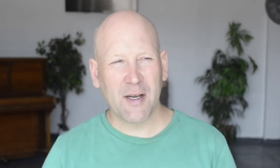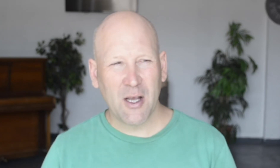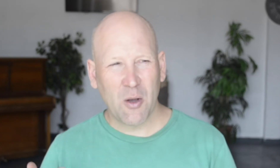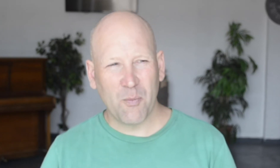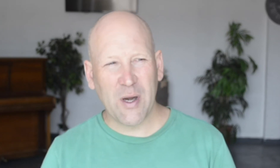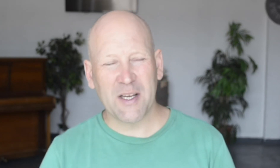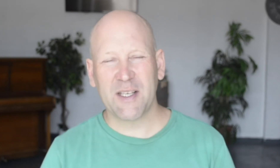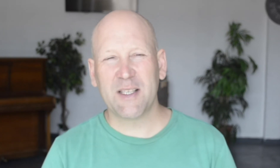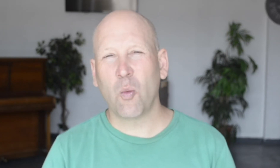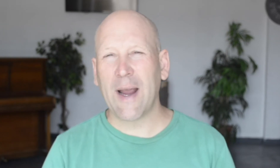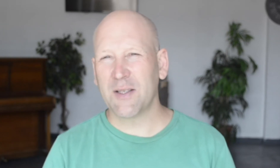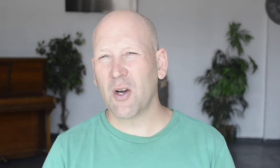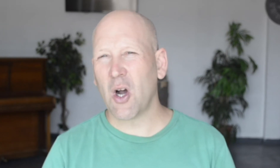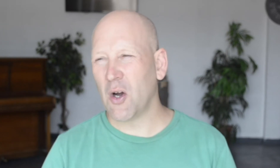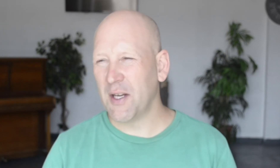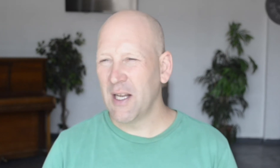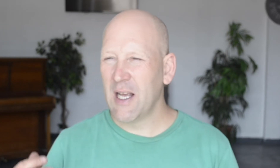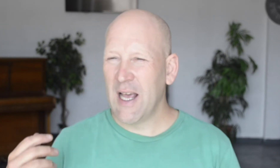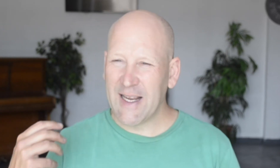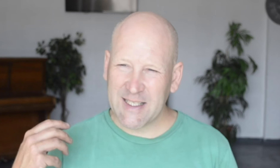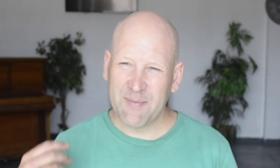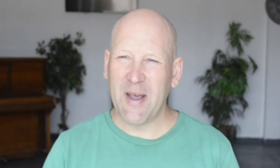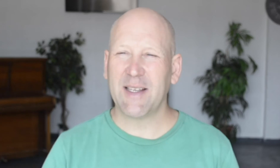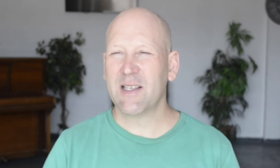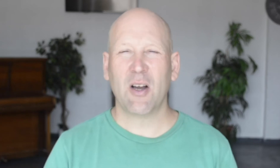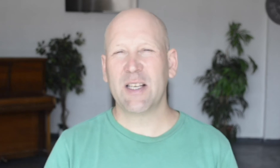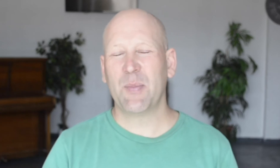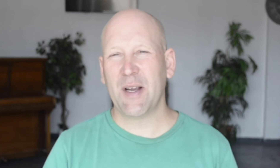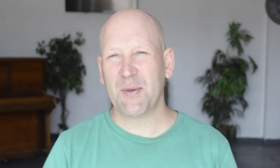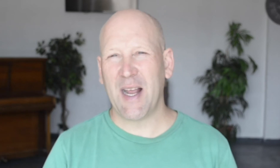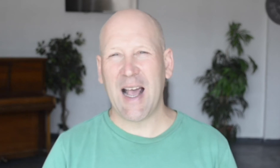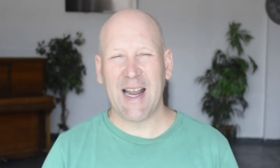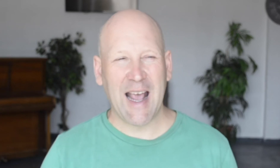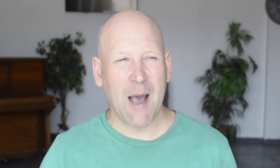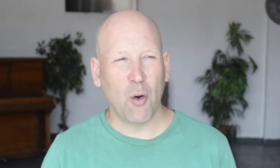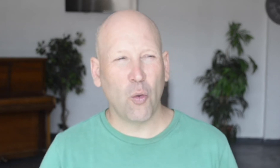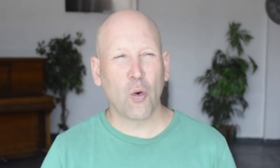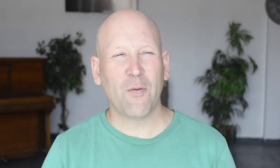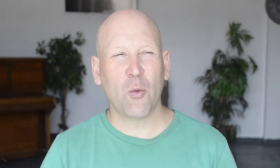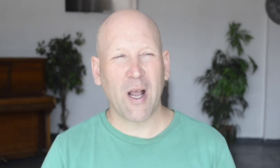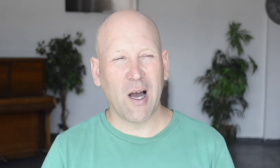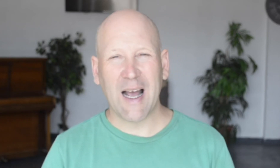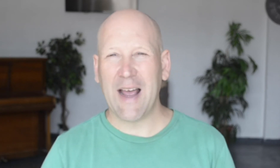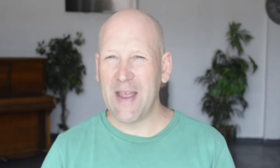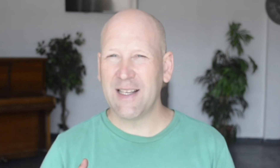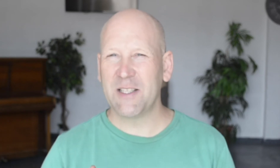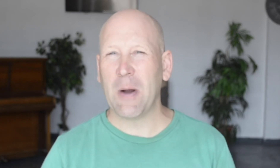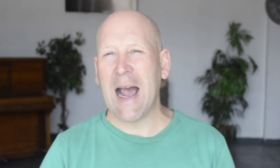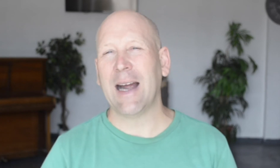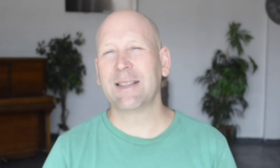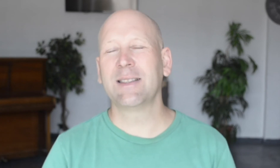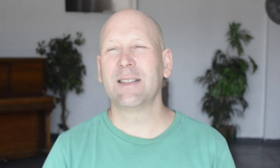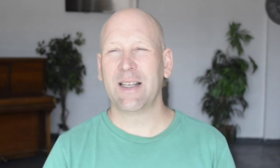God. And we just need to wait on God and expect his Holy Spirit to inhabit all of who we are, and